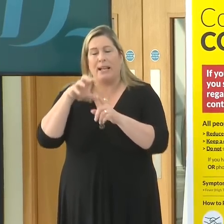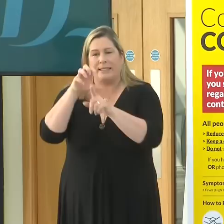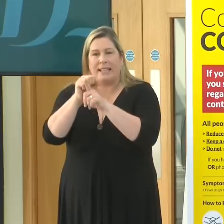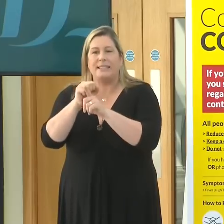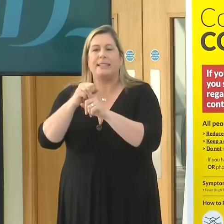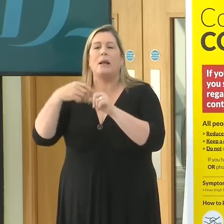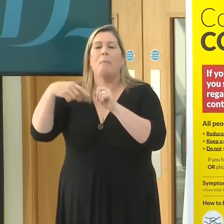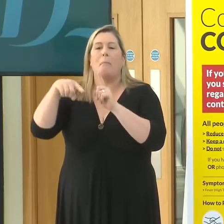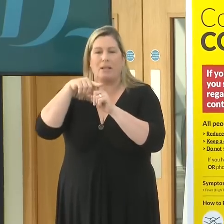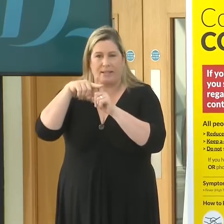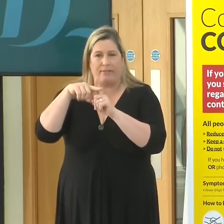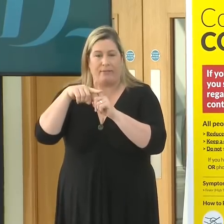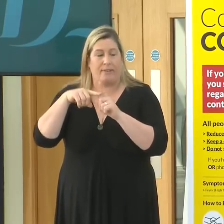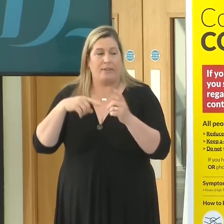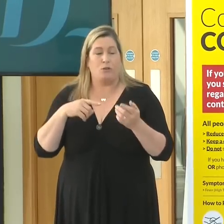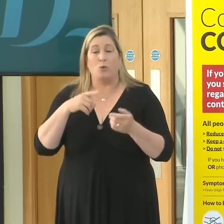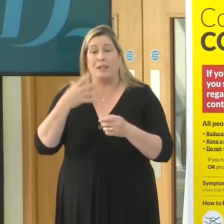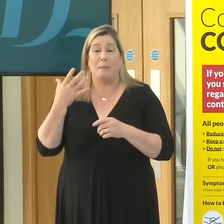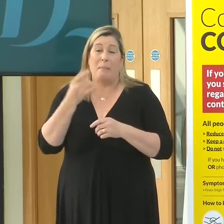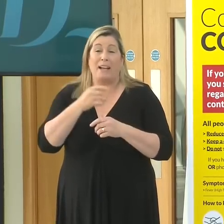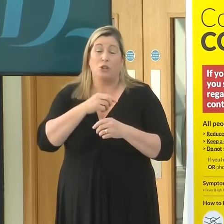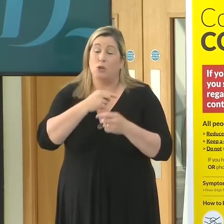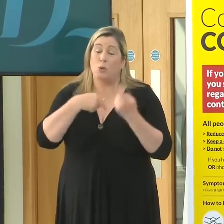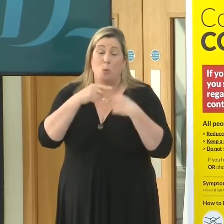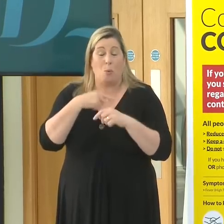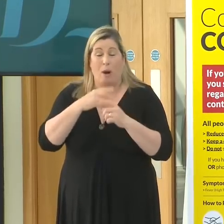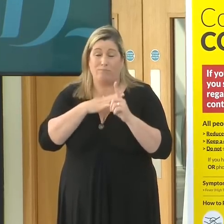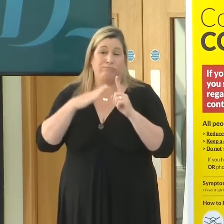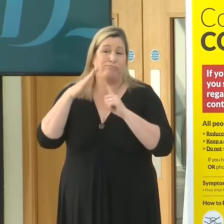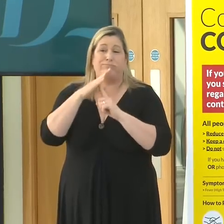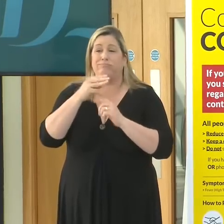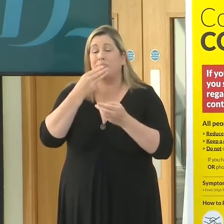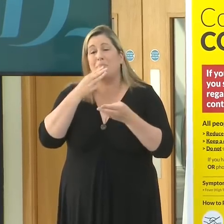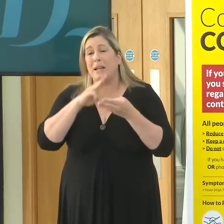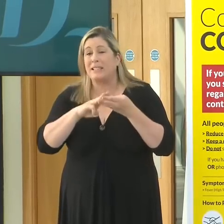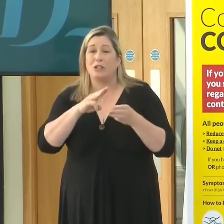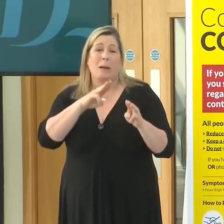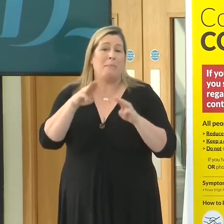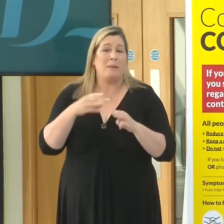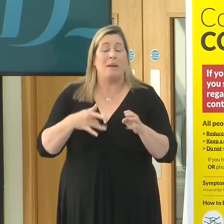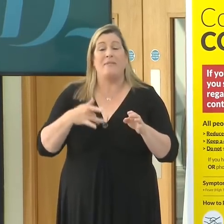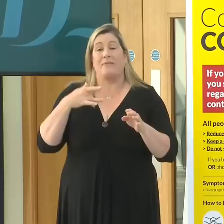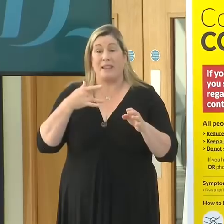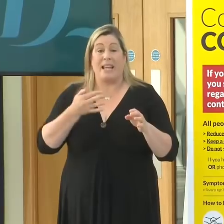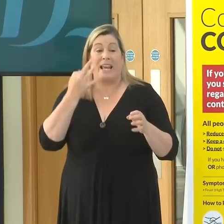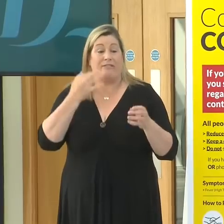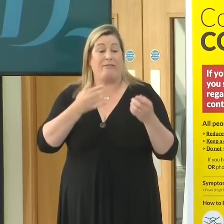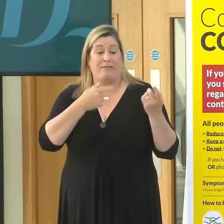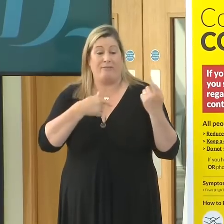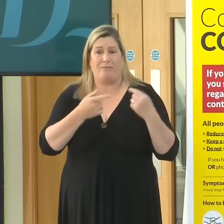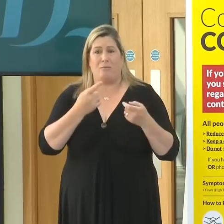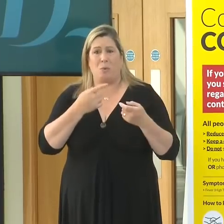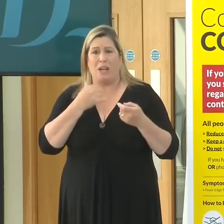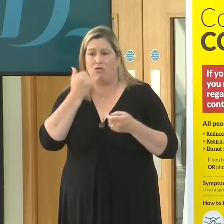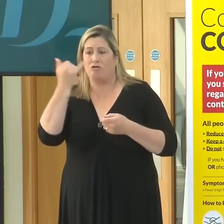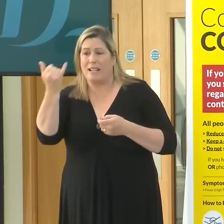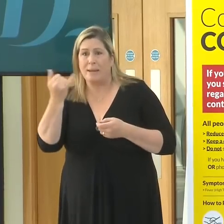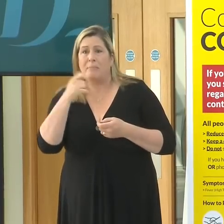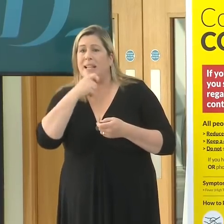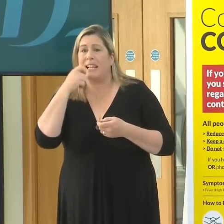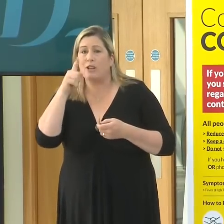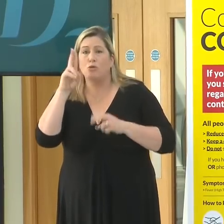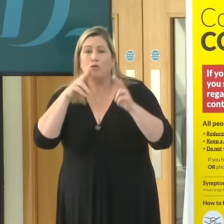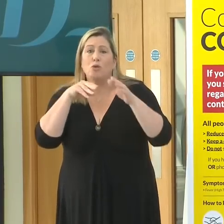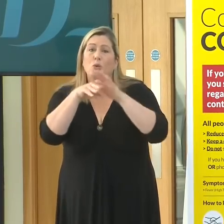level of understanding. Which brings us back to our key message. As people may feel, if they're contacted, they may feel they're asymptomatic. It's